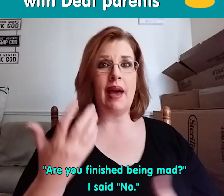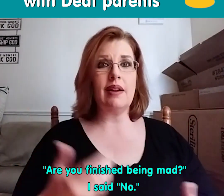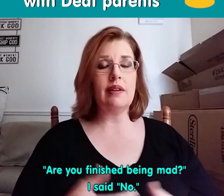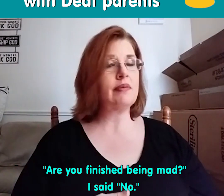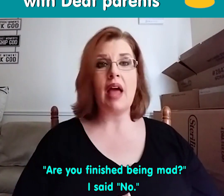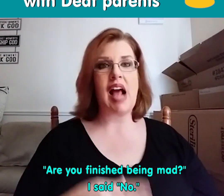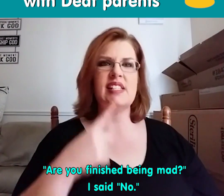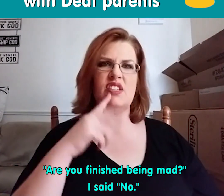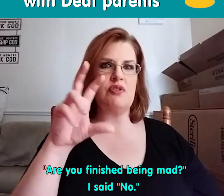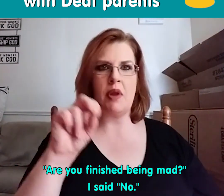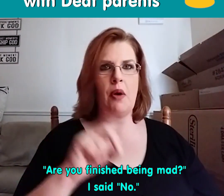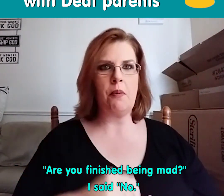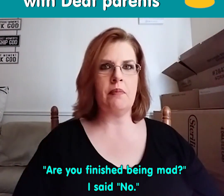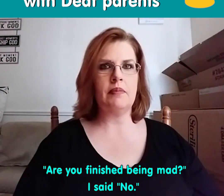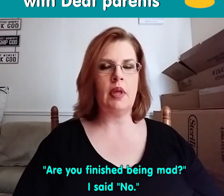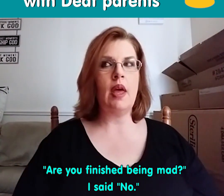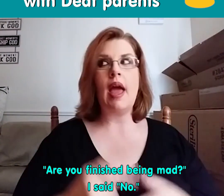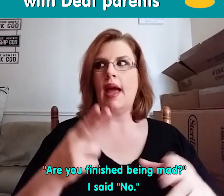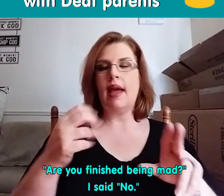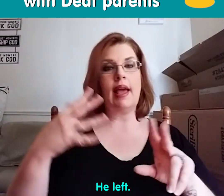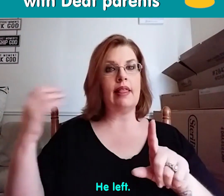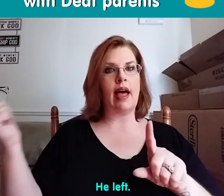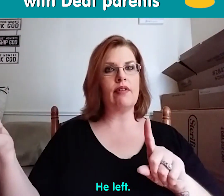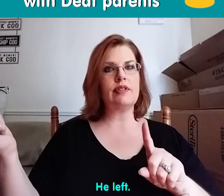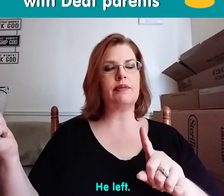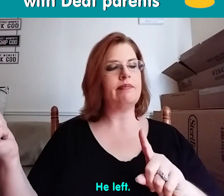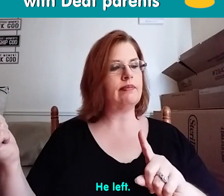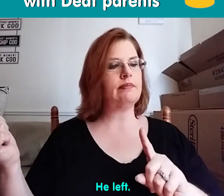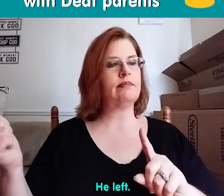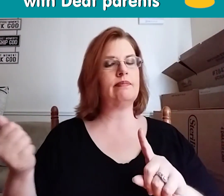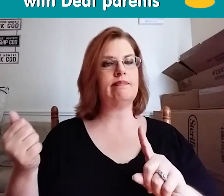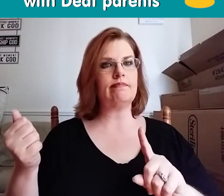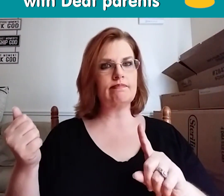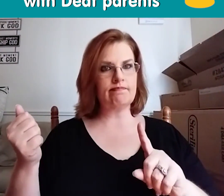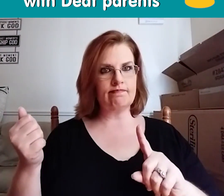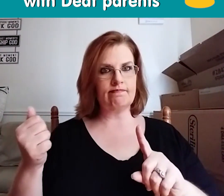mad? I said, no. He left.